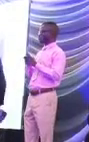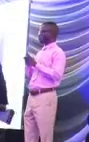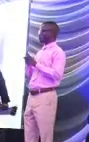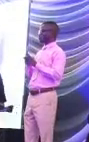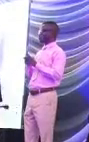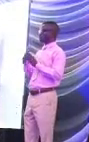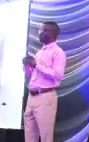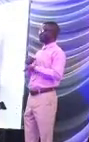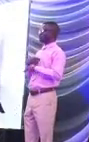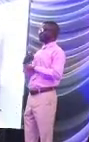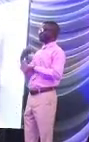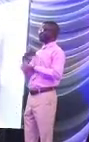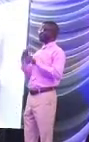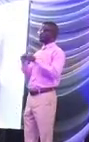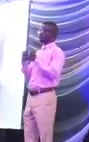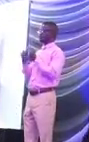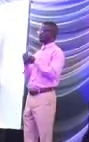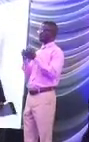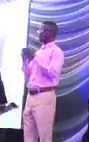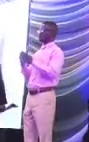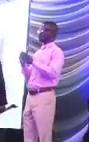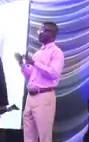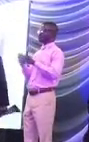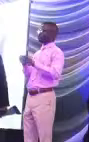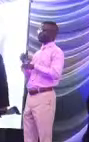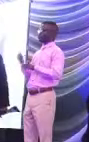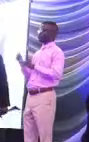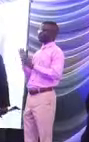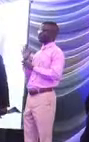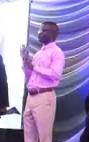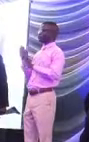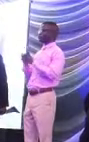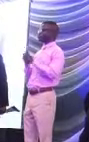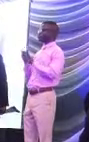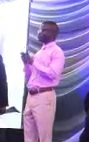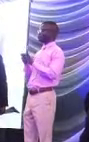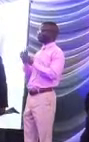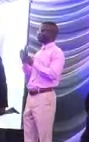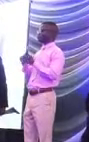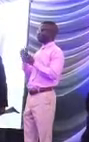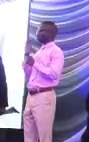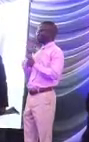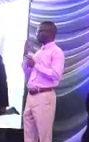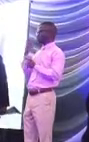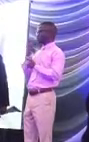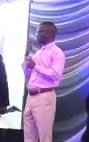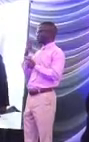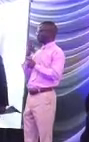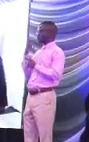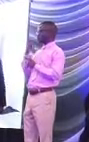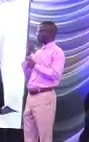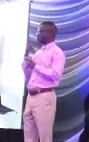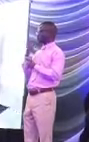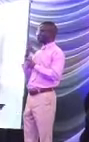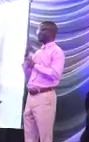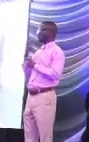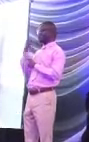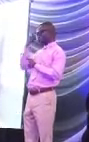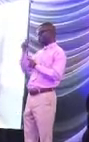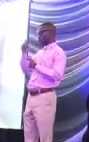We have the team leads do a 5-minute presentation. They are going to be speaking for and